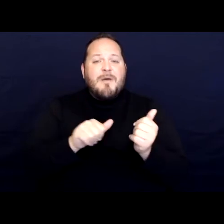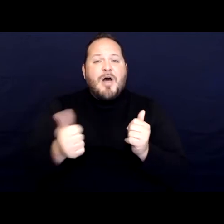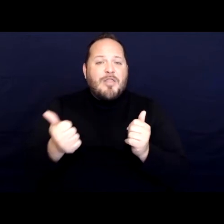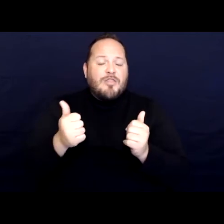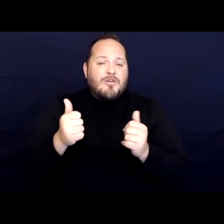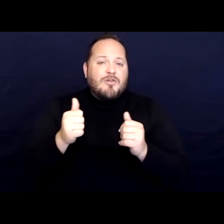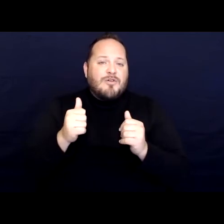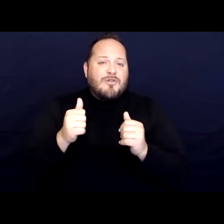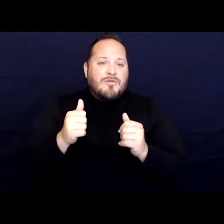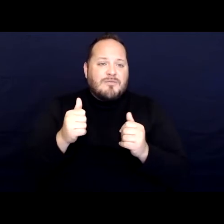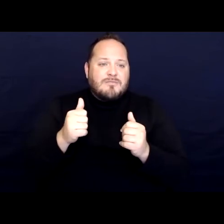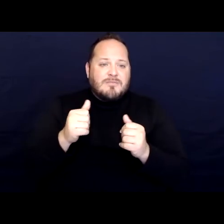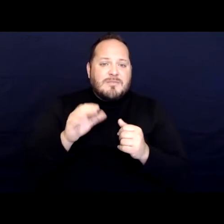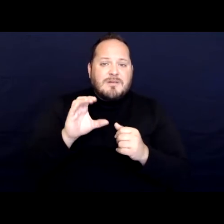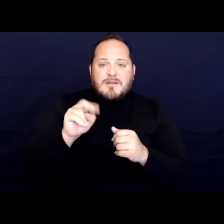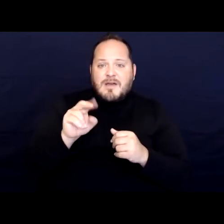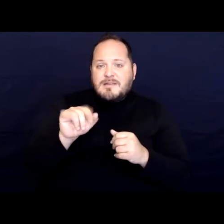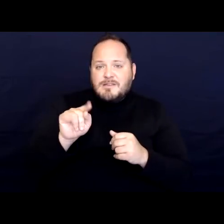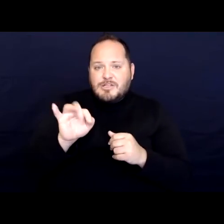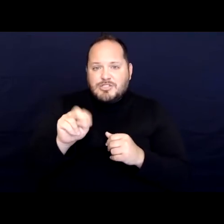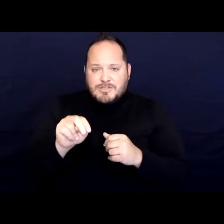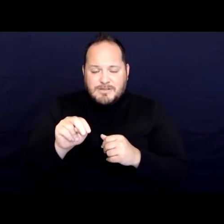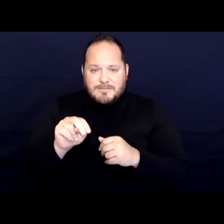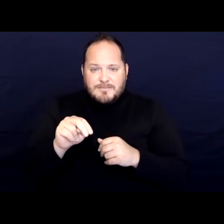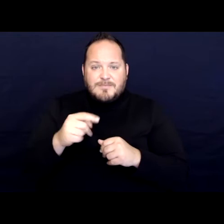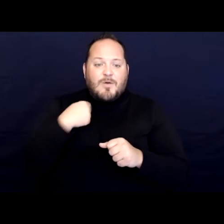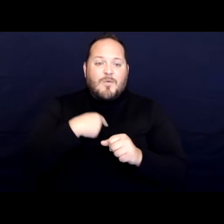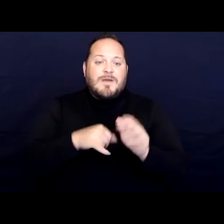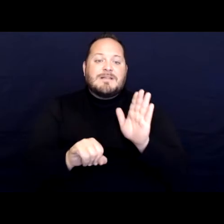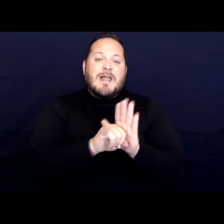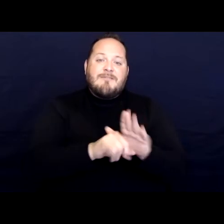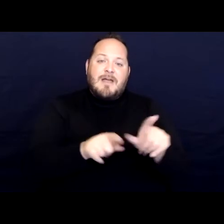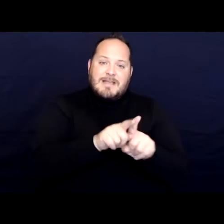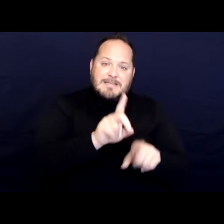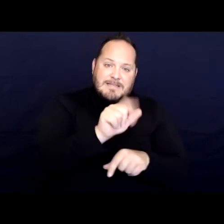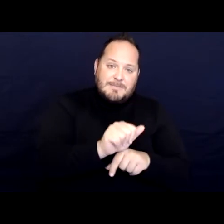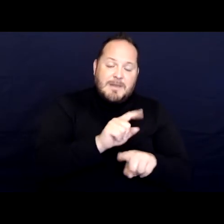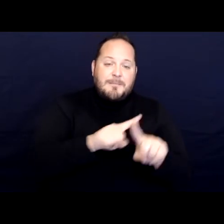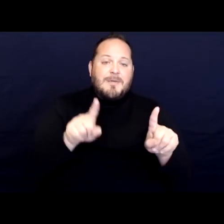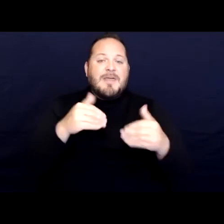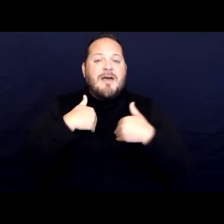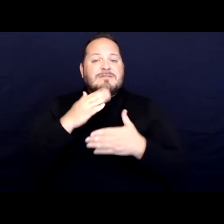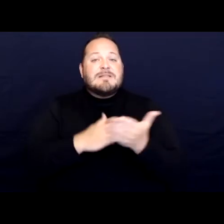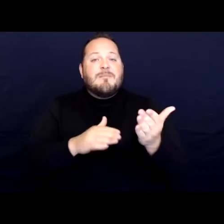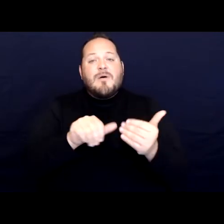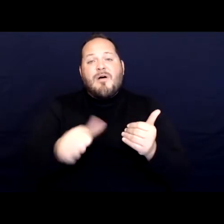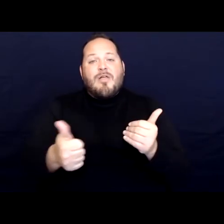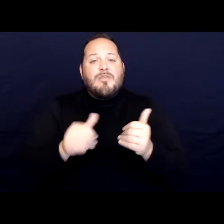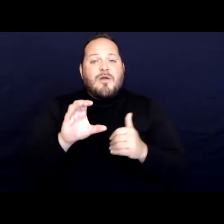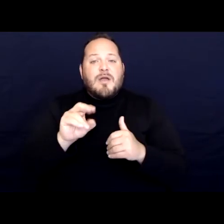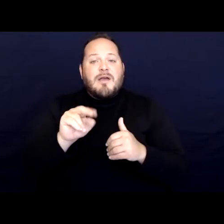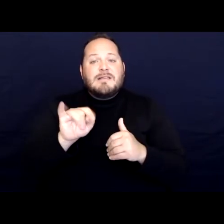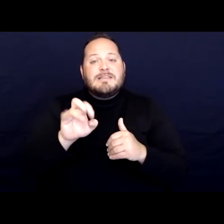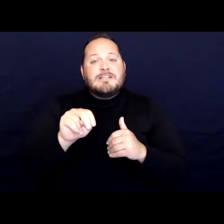condition, which we identified as a disability, but they had some sort of other condition that made them vulnerable. And